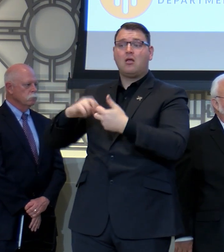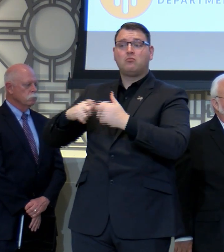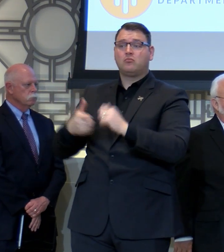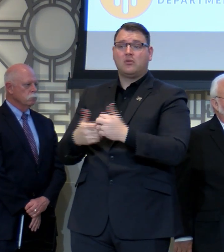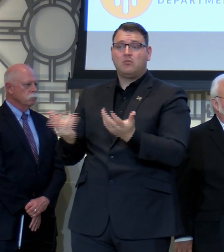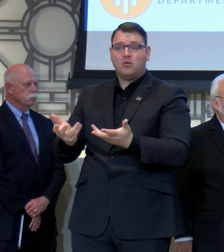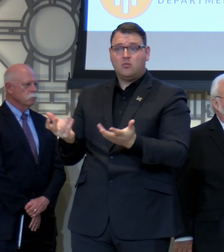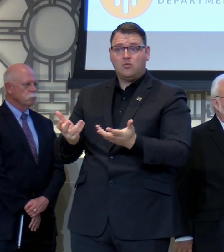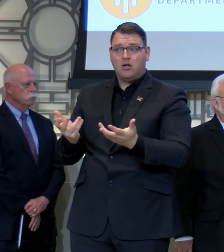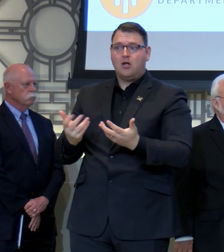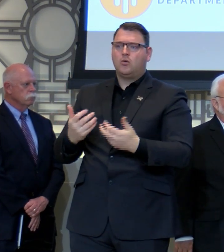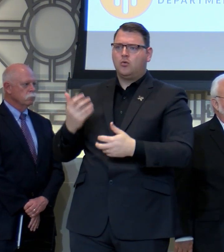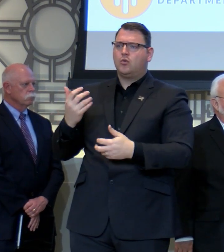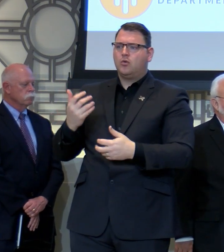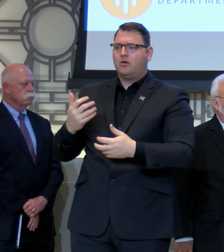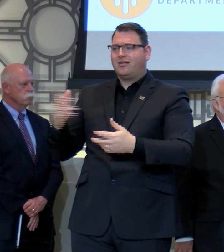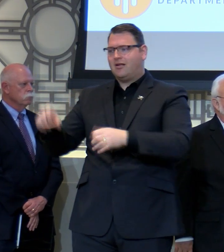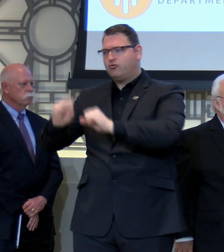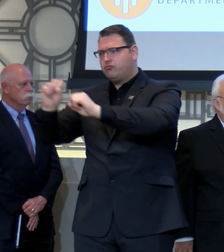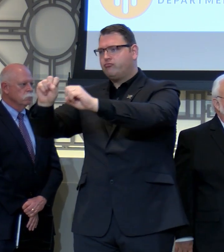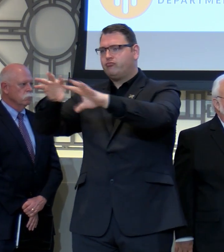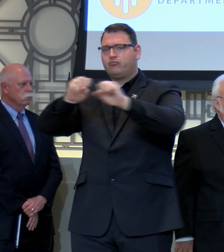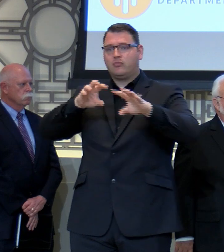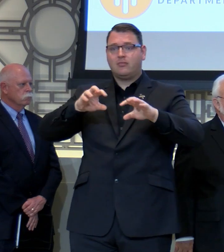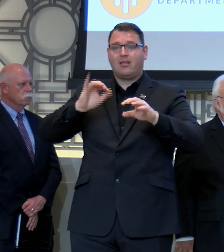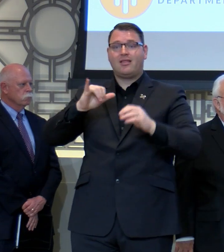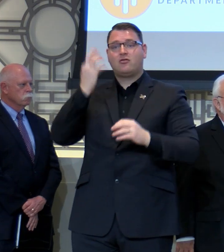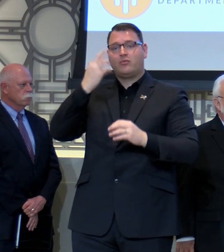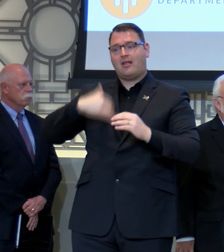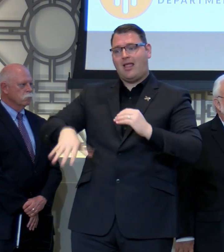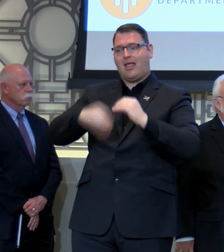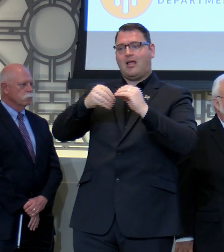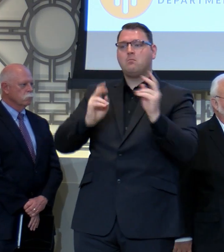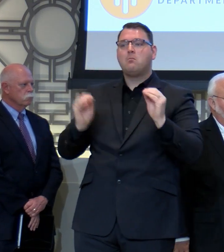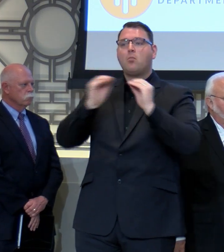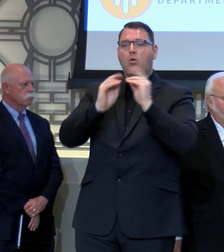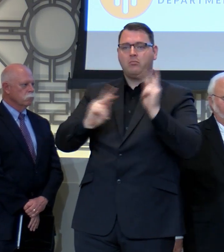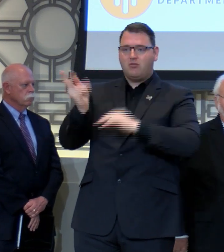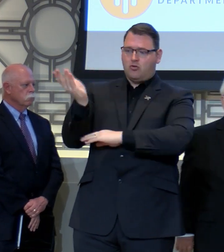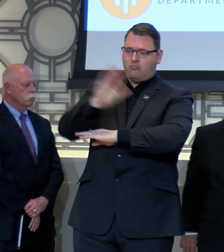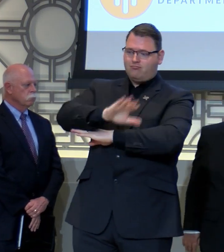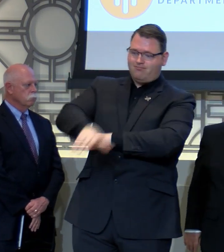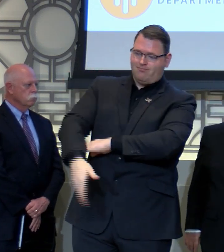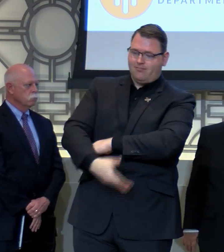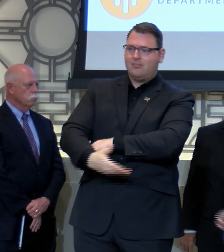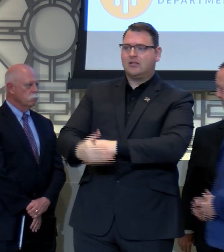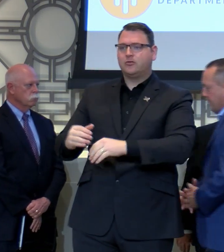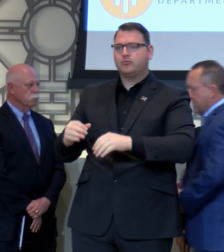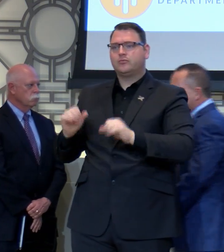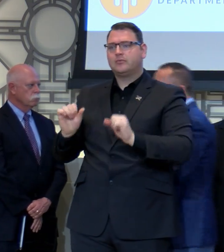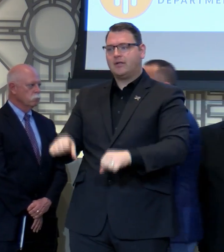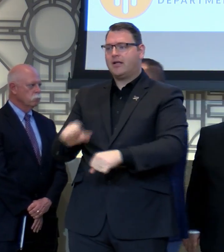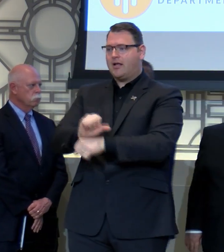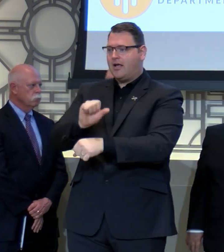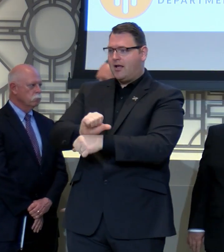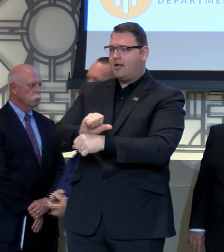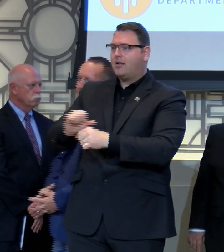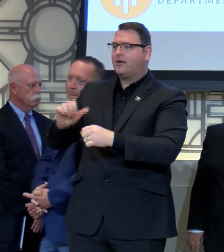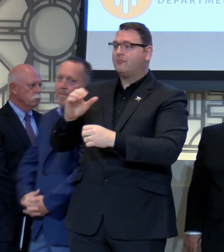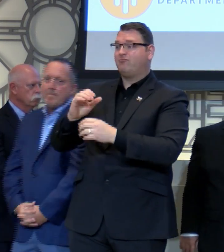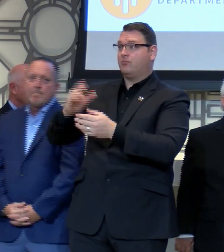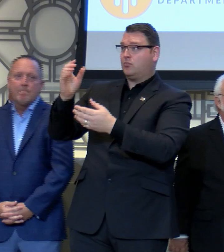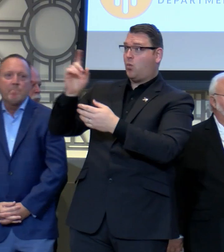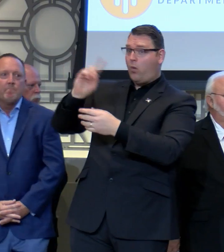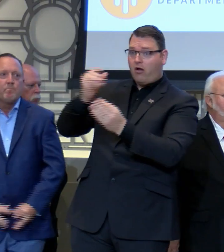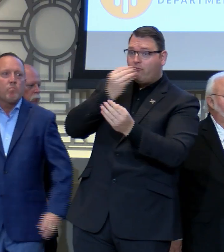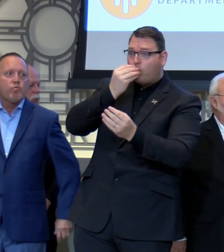store level, and that's why we've added trucks, we've added shifts, and the supply chain is not the problem. Sure. Scott. So let's